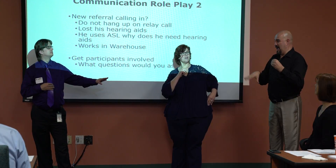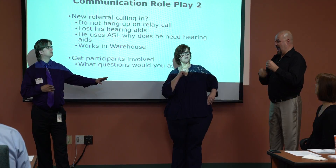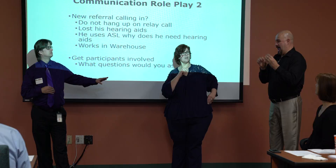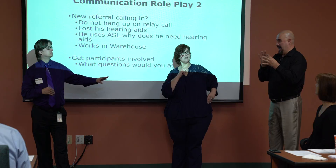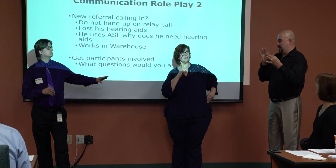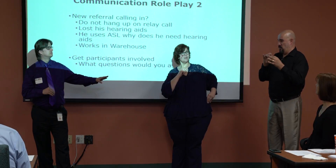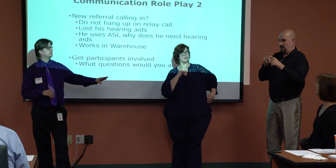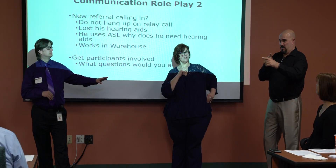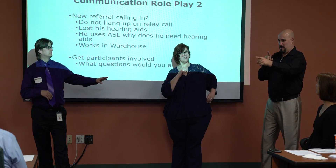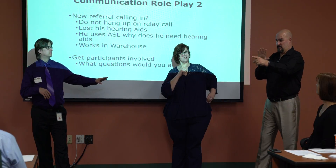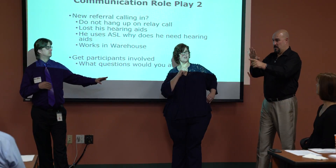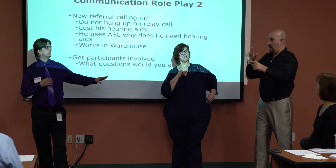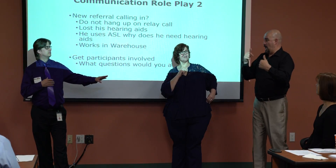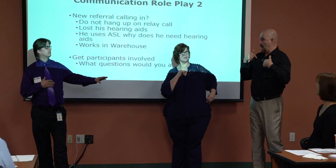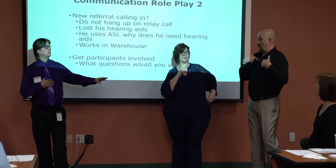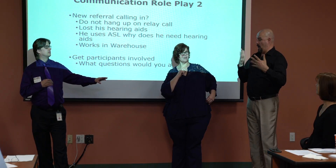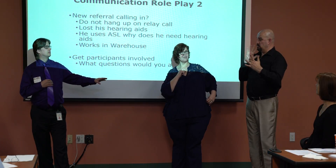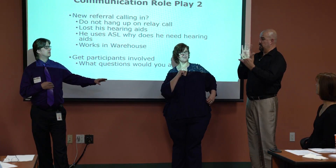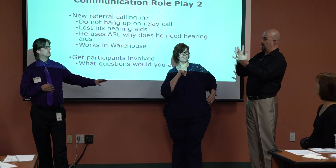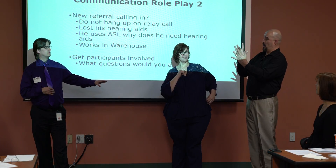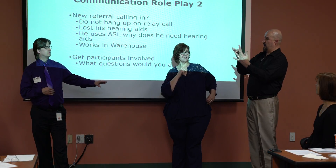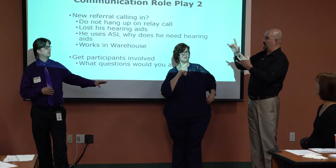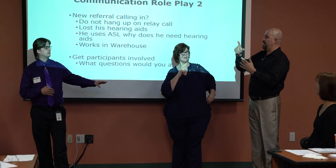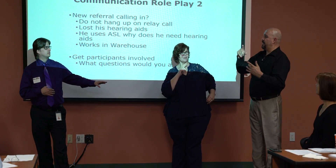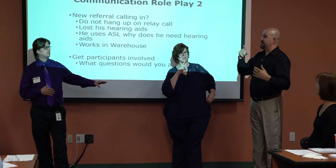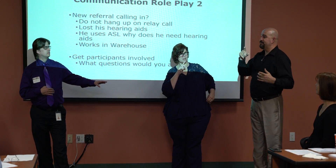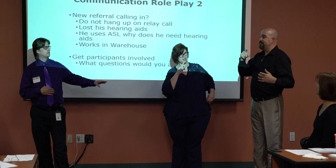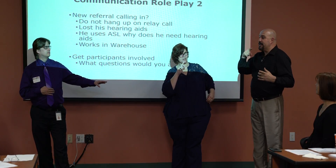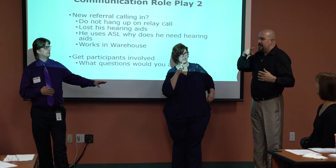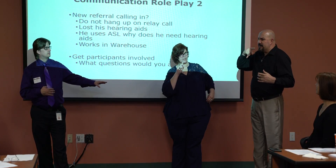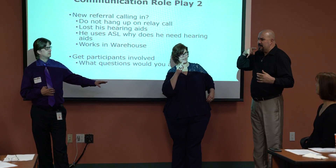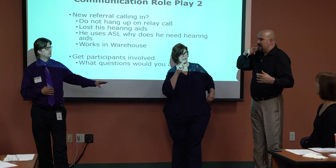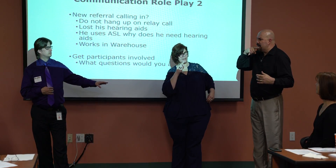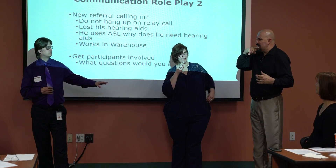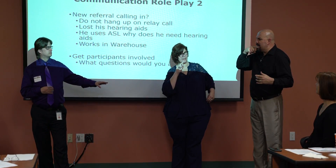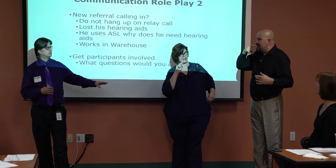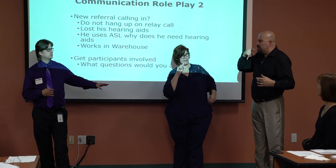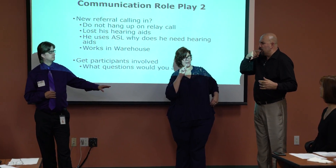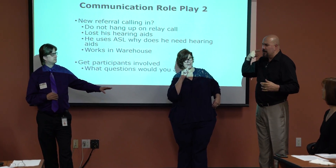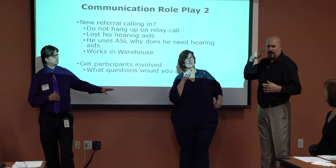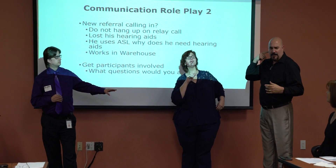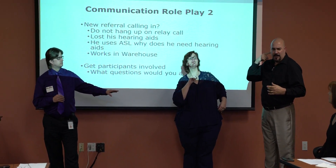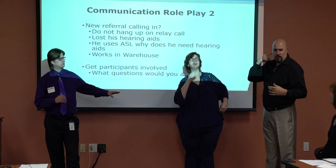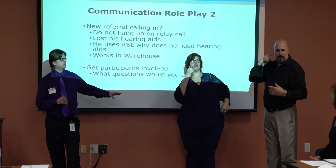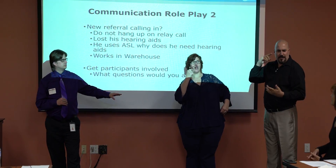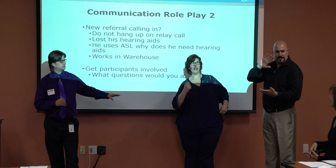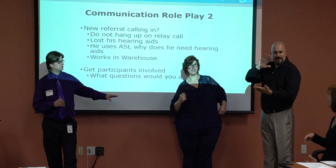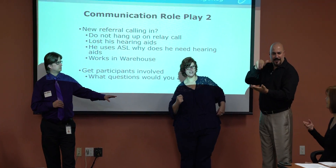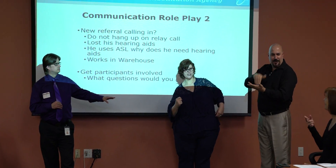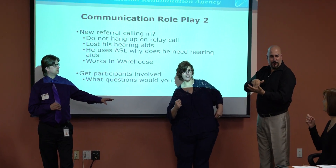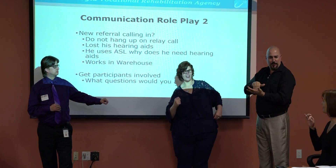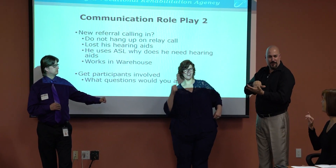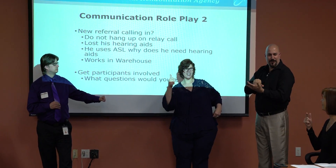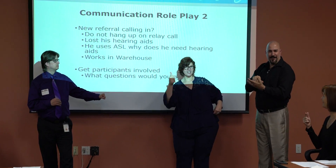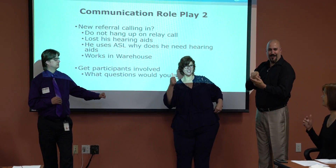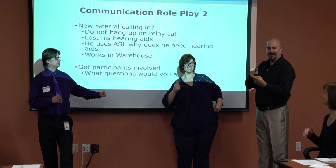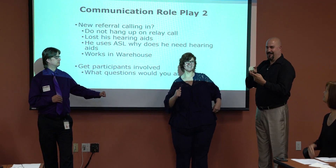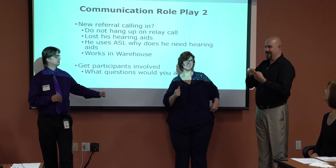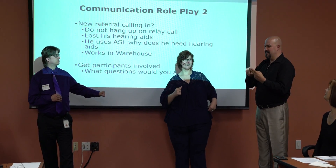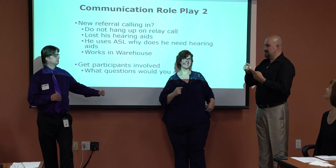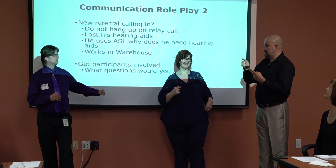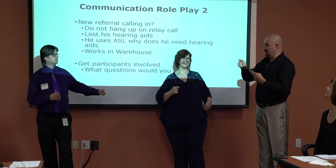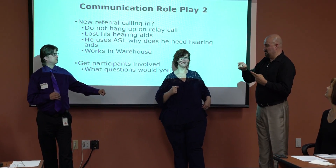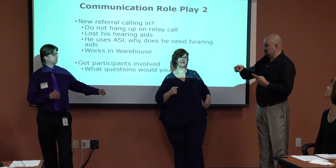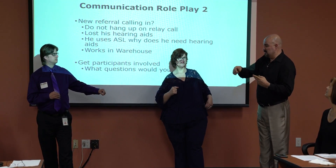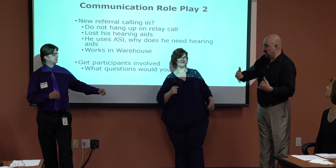So I contacted the hearing center just to see, and they say, they are still under warranty, so it's,